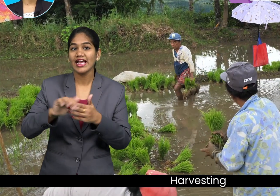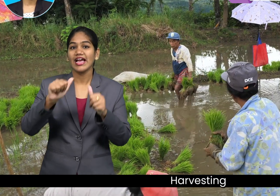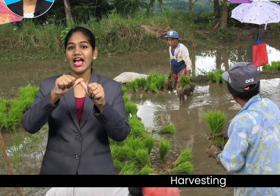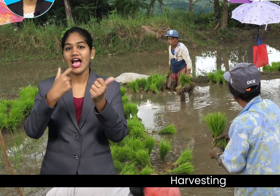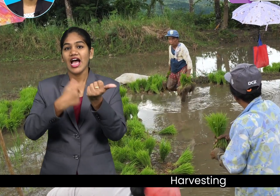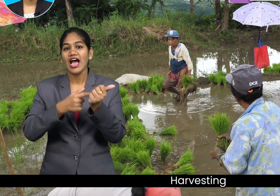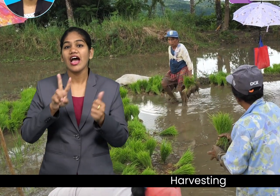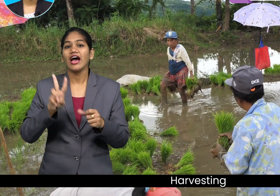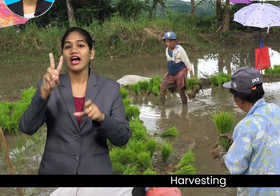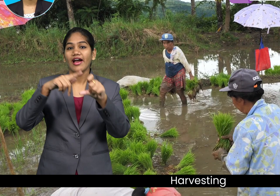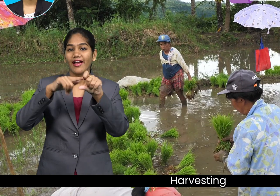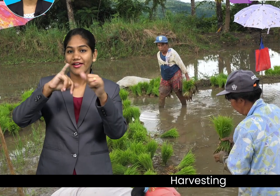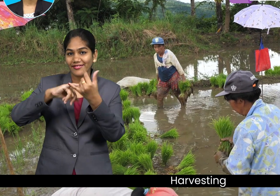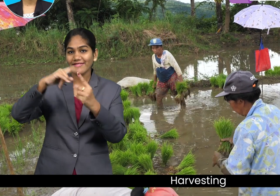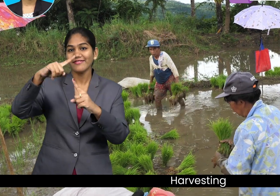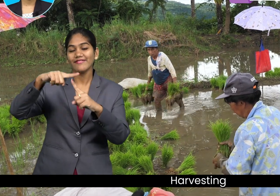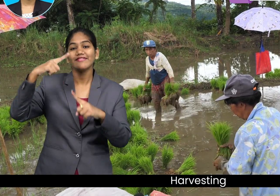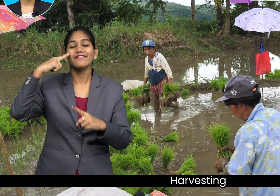Harvesting.